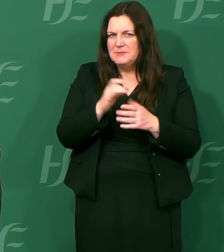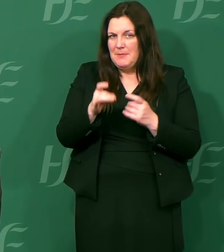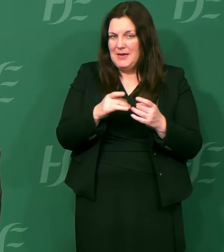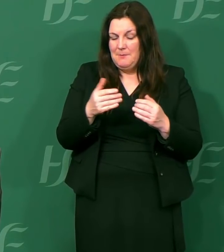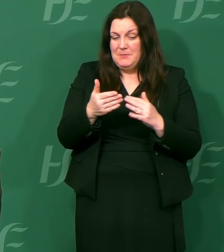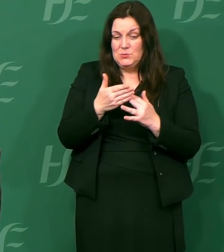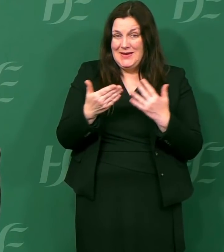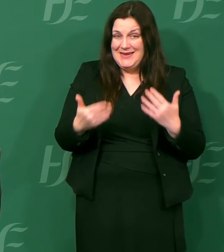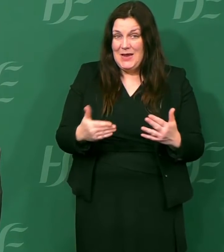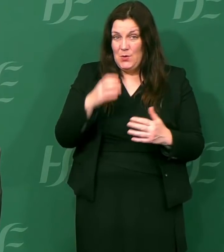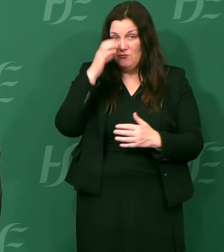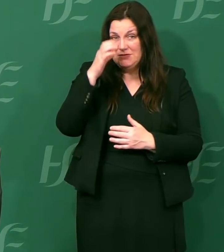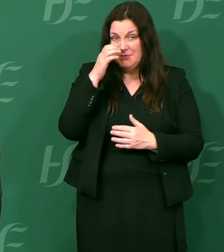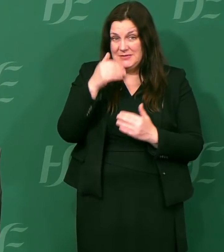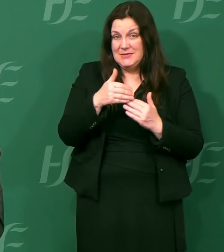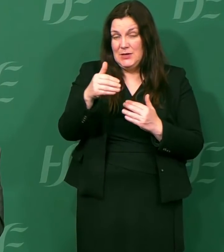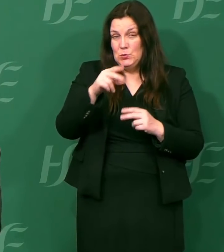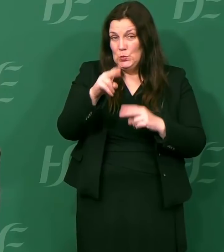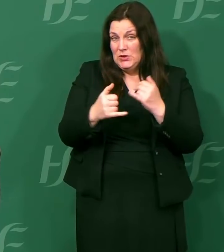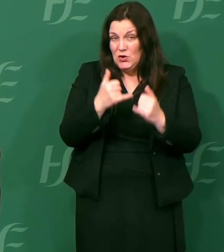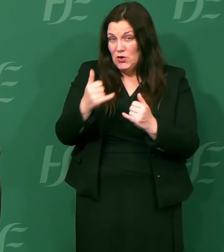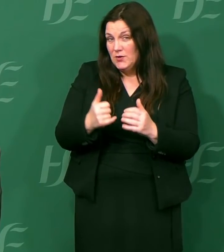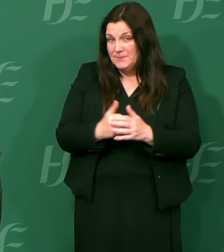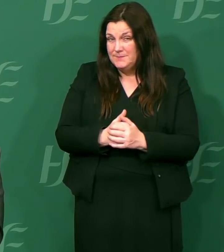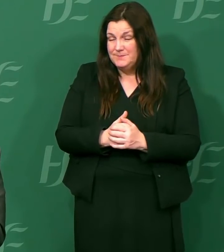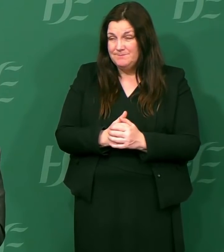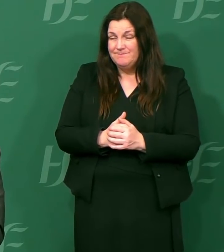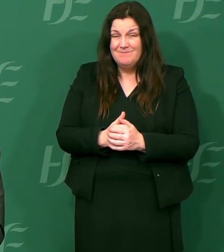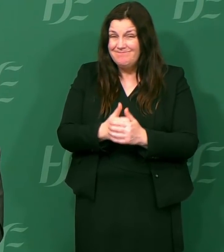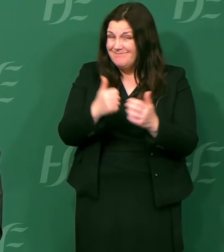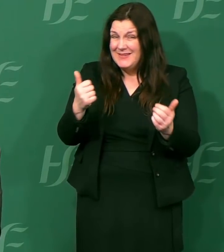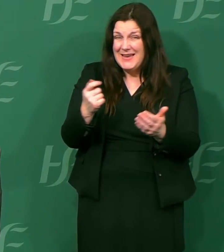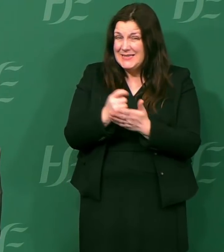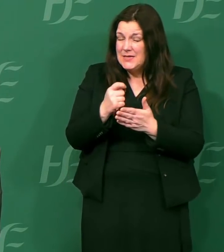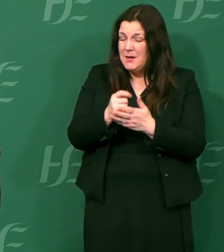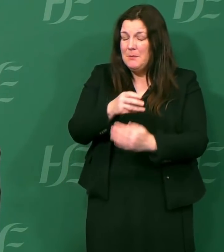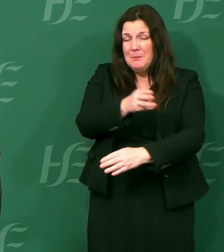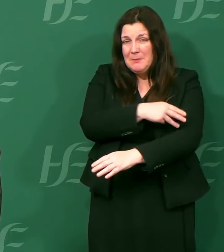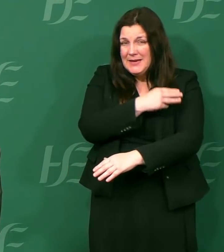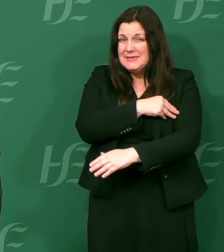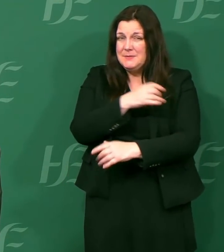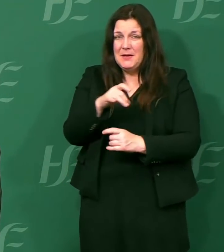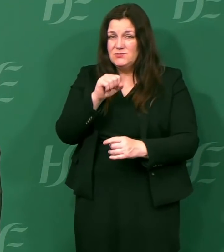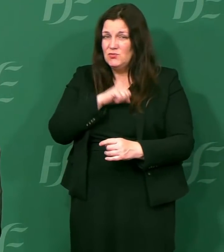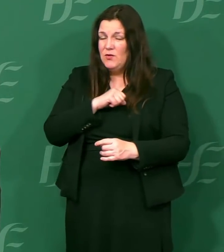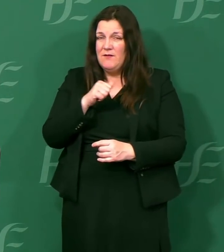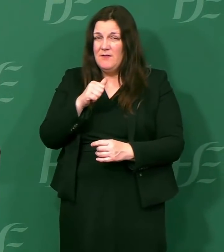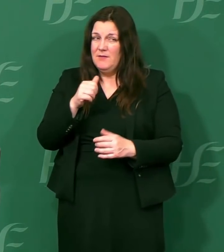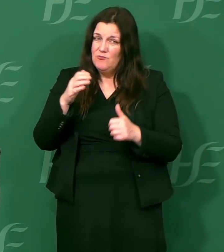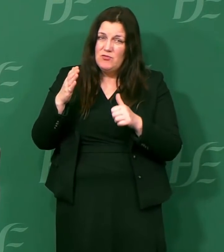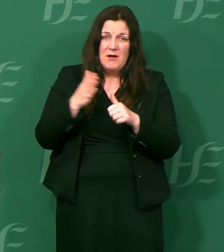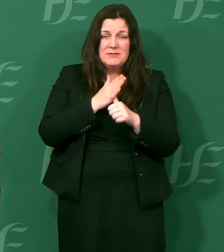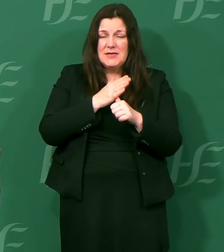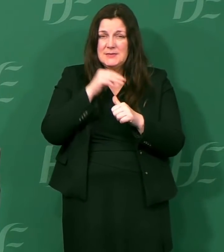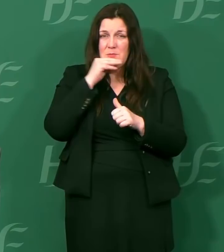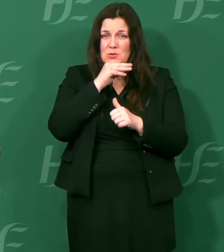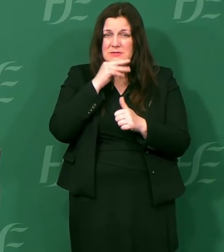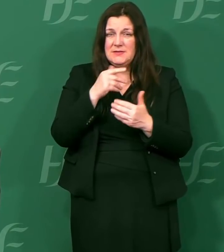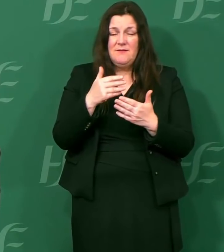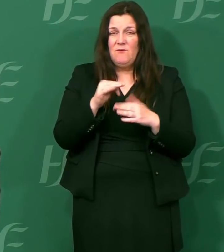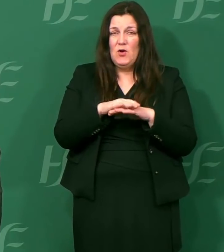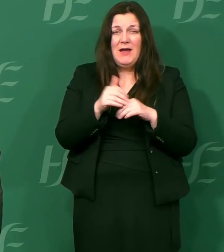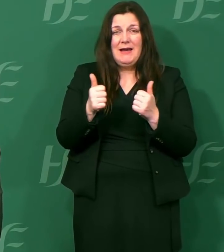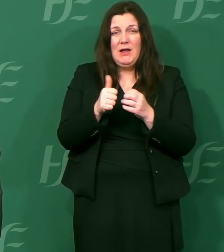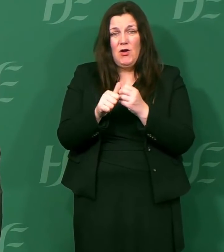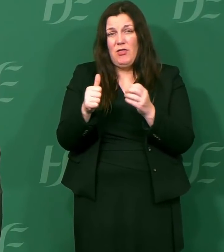now and Christmas, or between now and New Year, or at any time. Please prioritise this appointment above anything else you might do for your